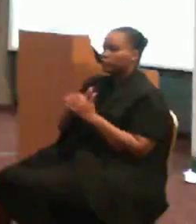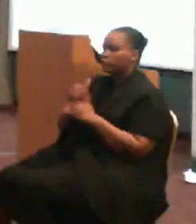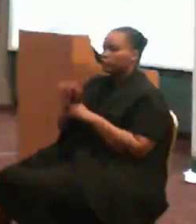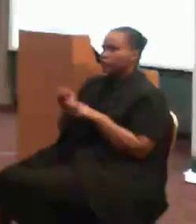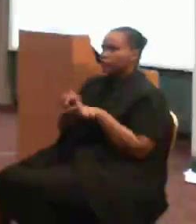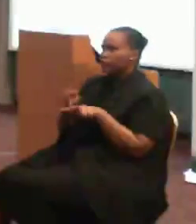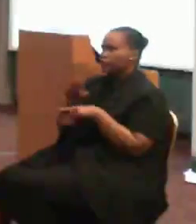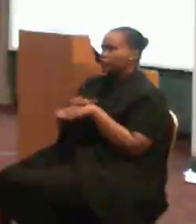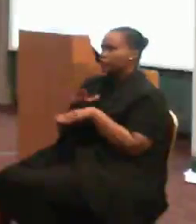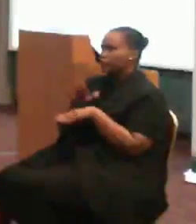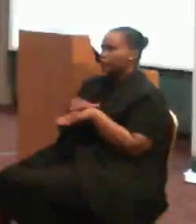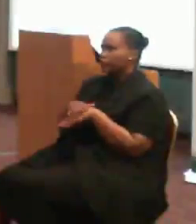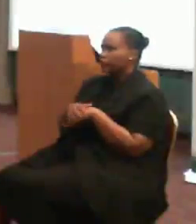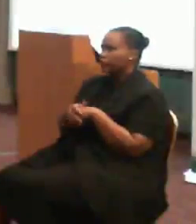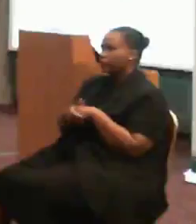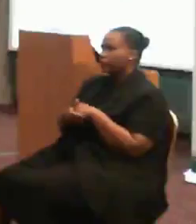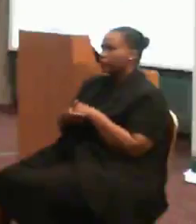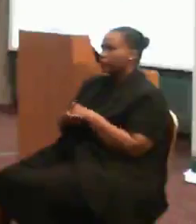questions.